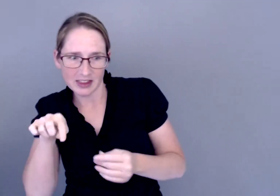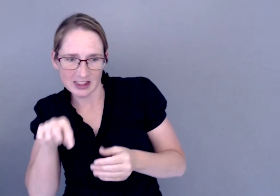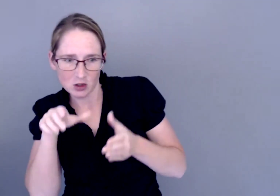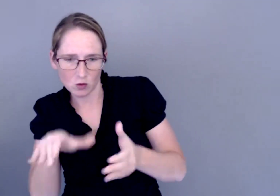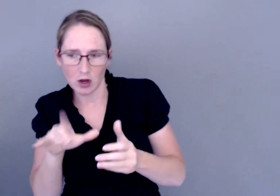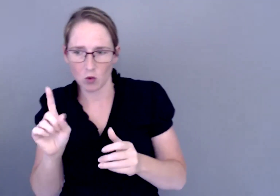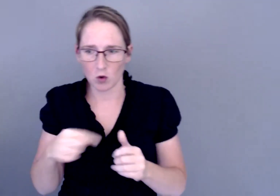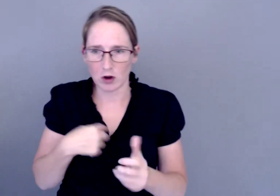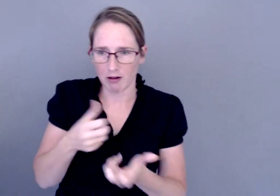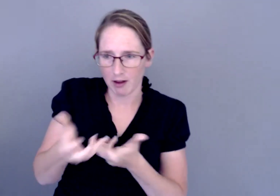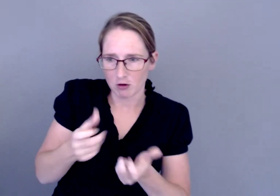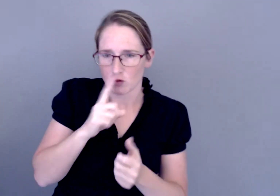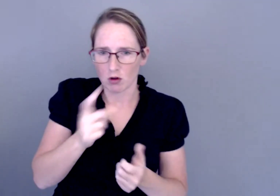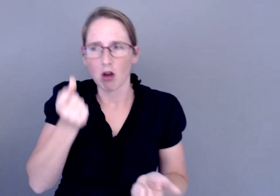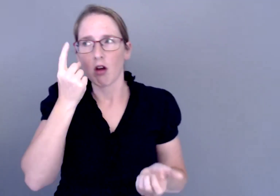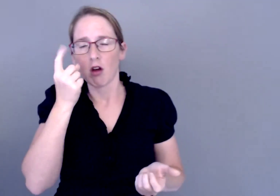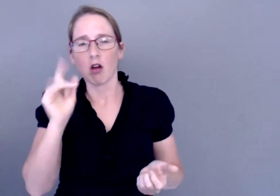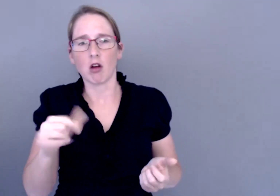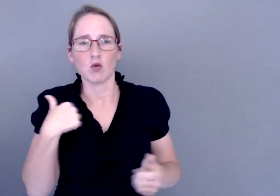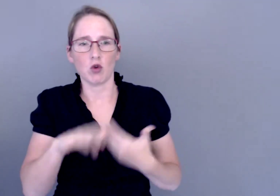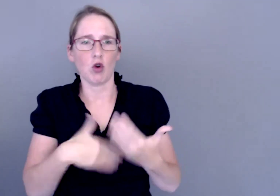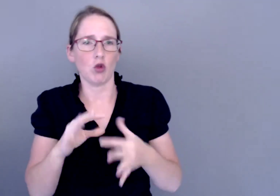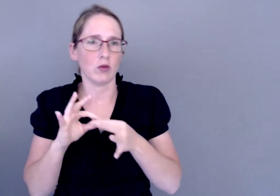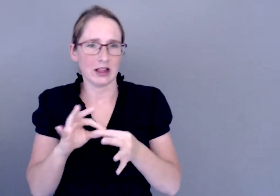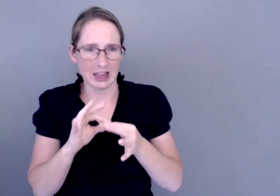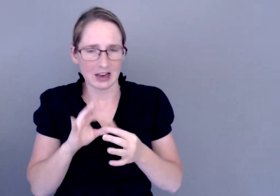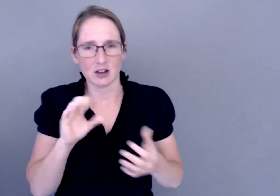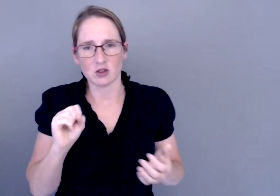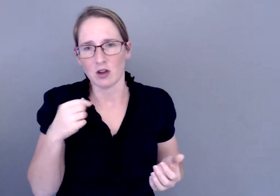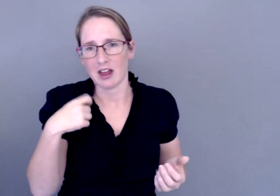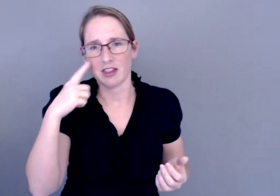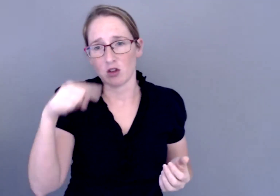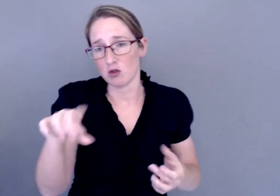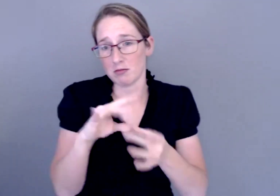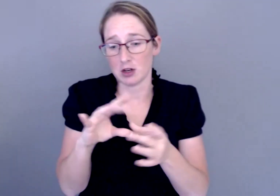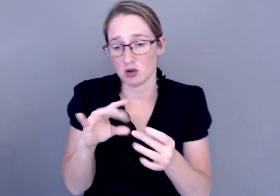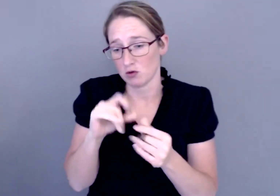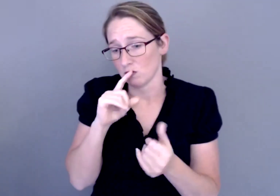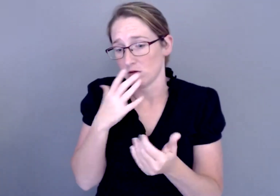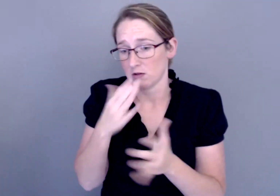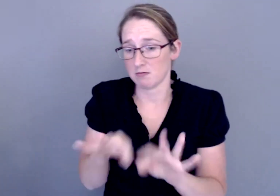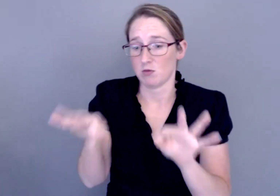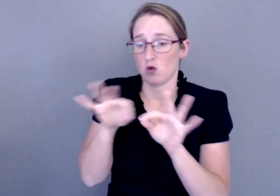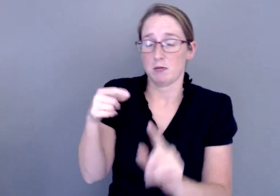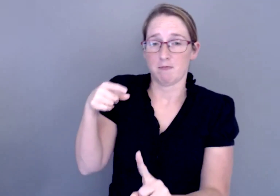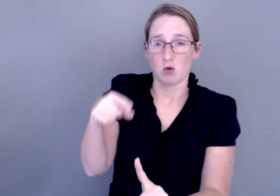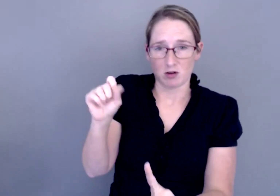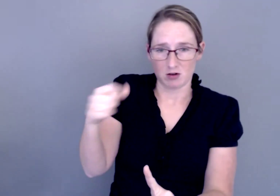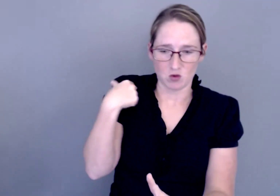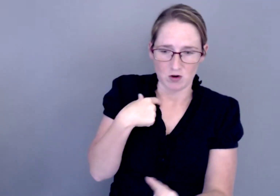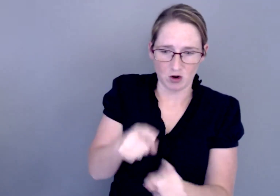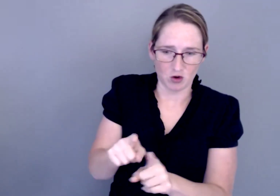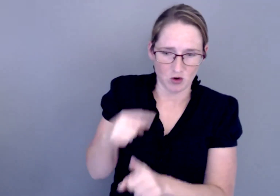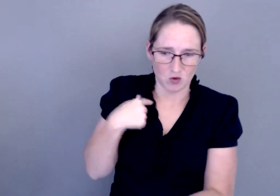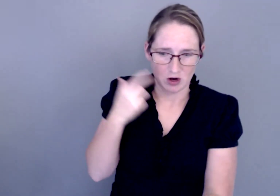have conversations to really make sense of the world related to this? And so I think you bring up a really important point, because we also realize